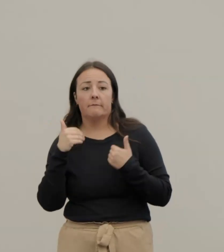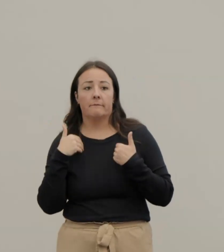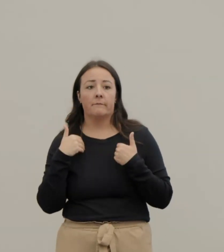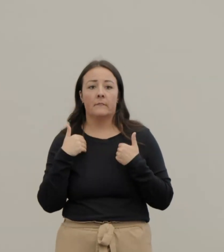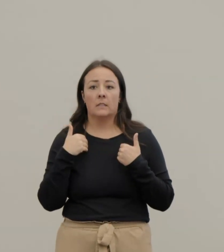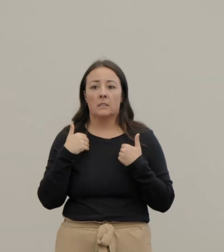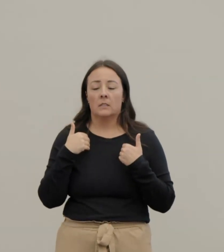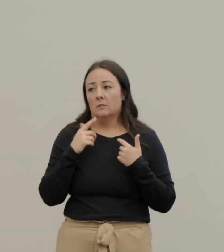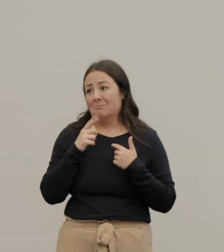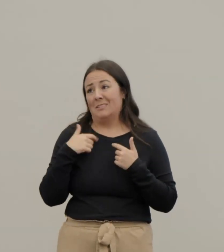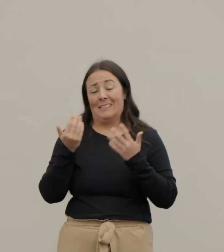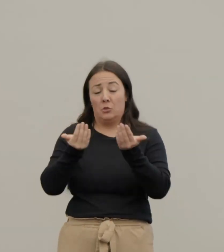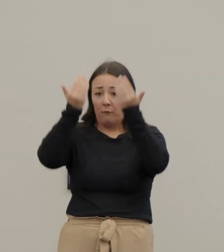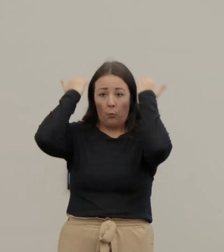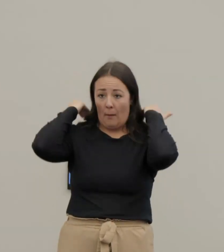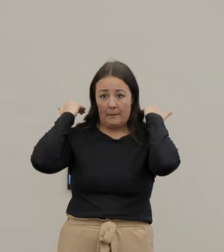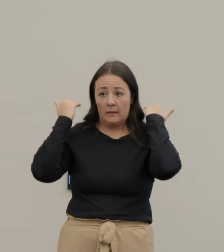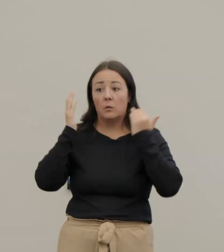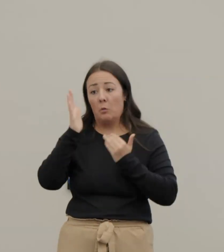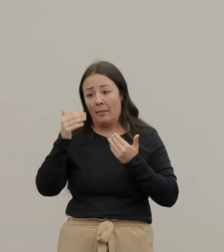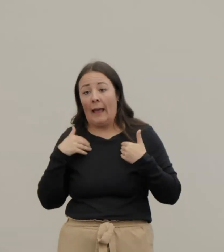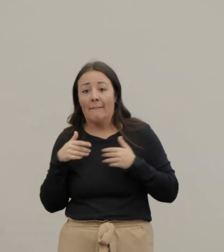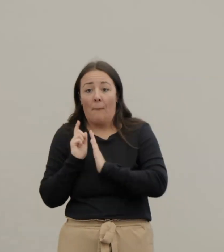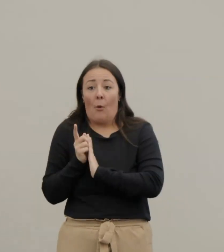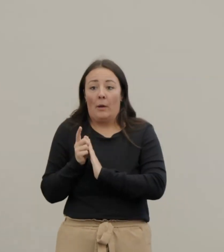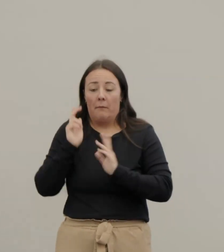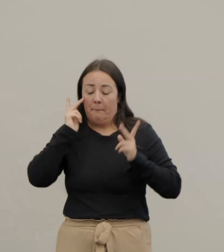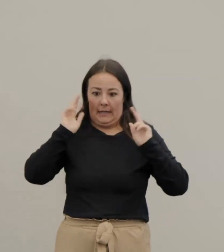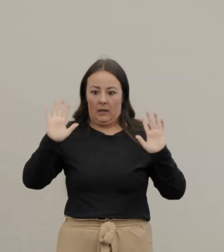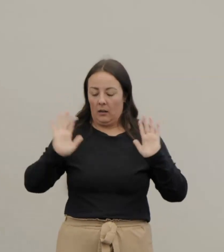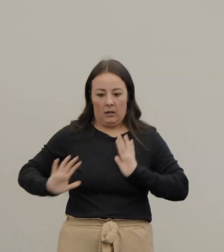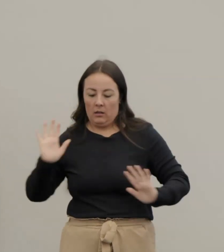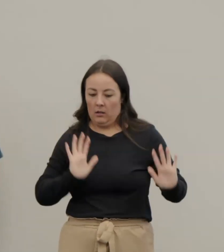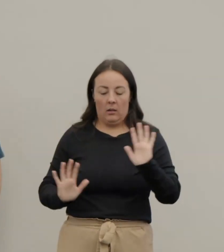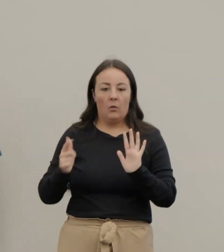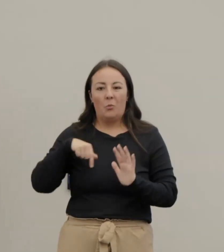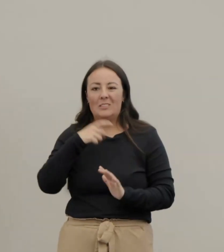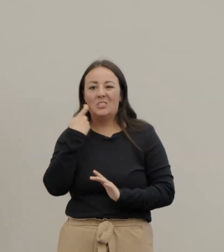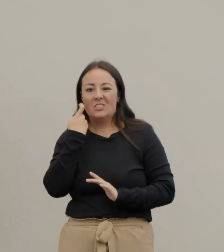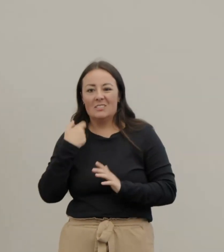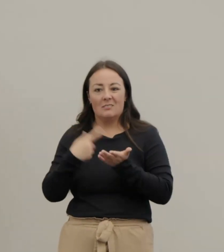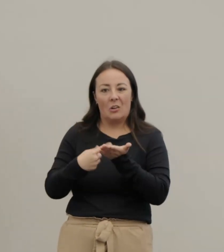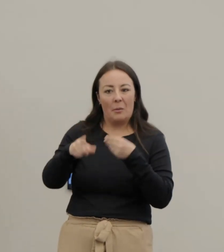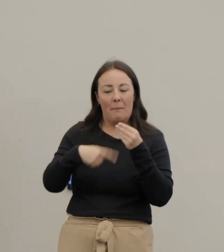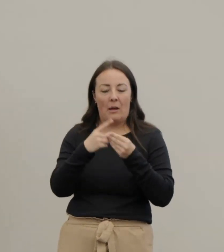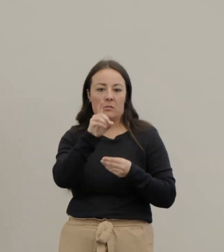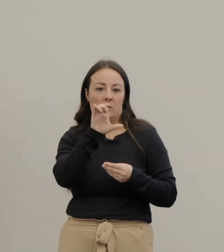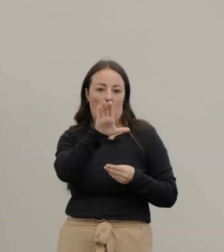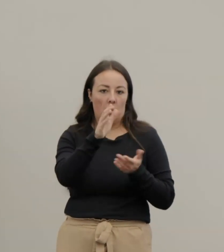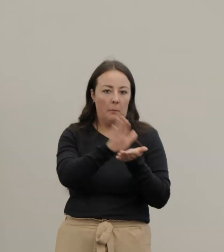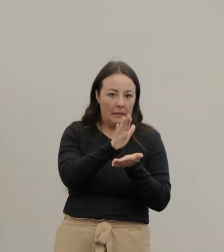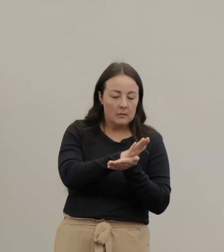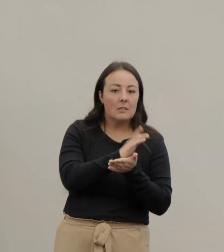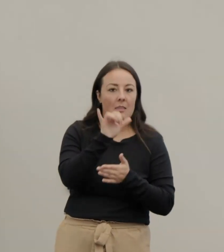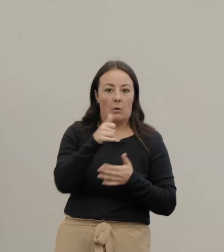it's overwhelming. We're gonna have a moment of panic because we're gonna see all the issues, because we just talked about documents and that whole strategy in the process, and that was